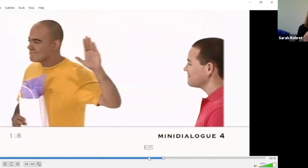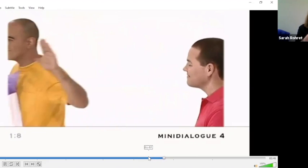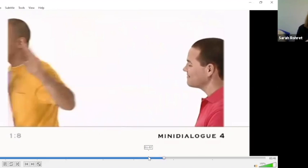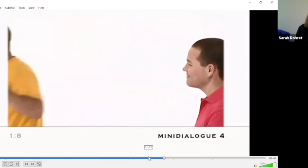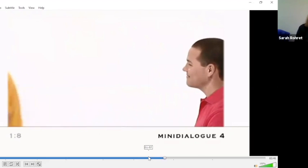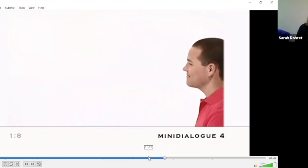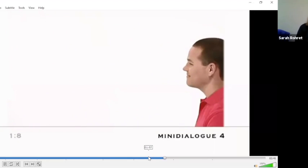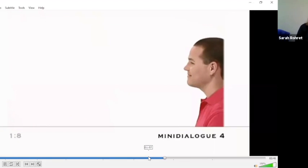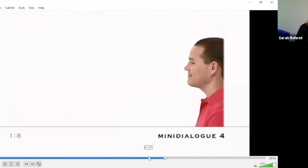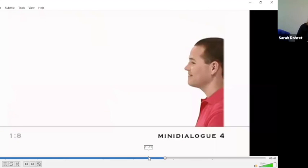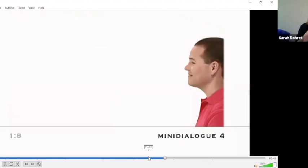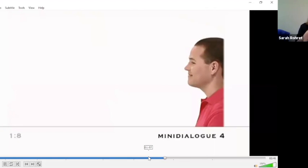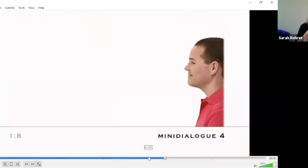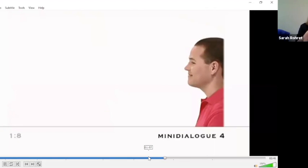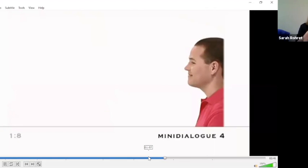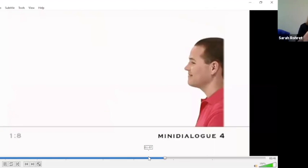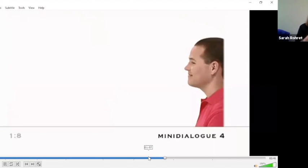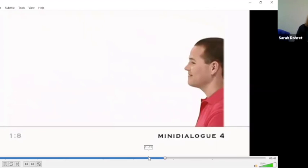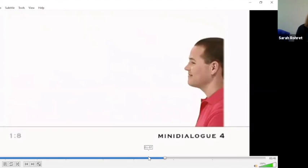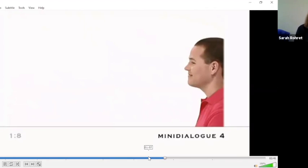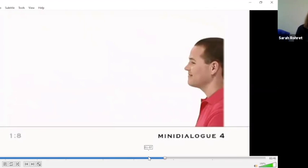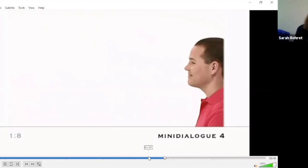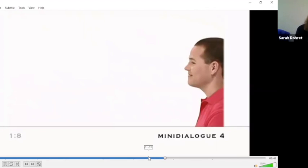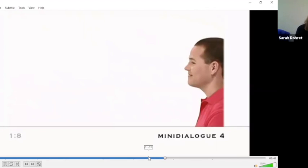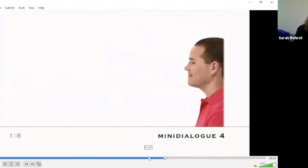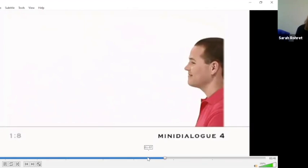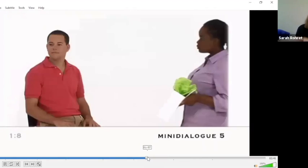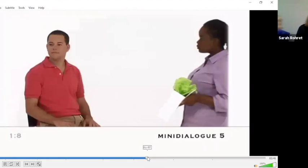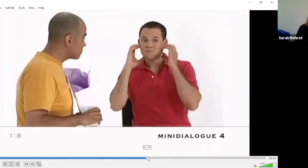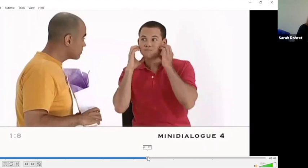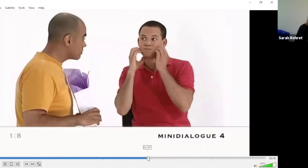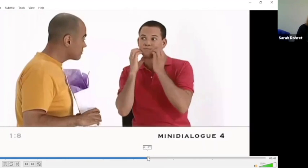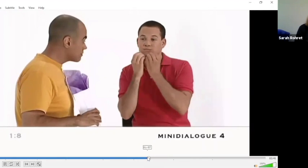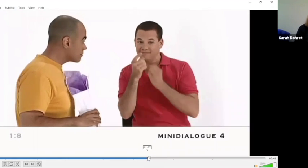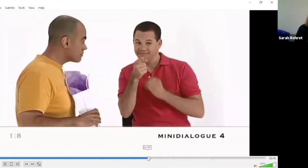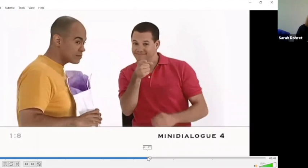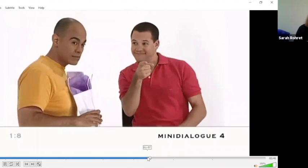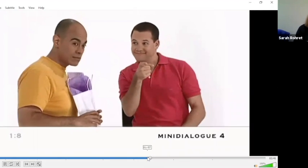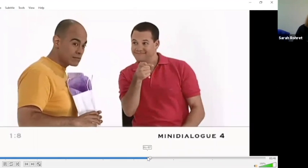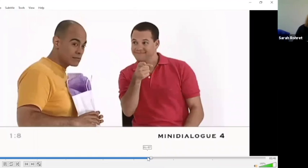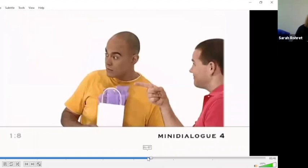I don't get that. What is that? Orange. Oh, orange. Oh, okay, yeah. You're right.